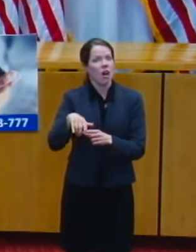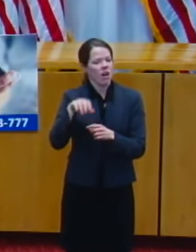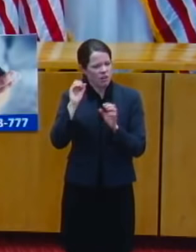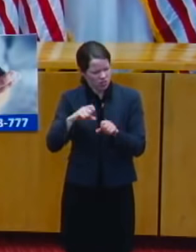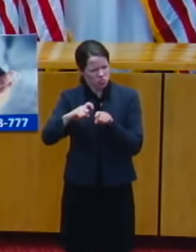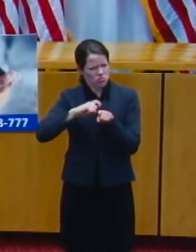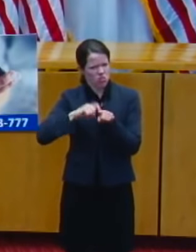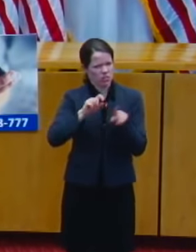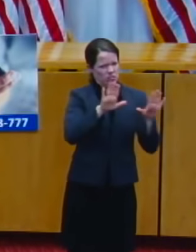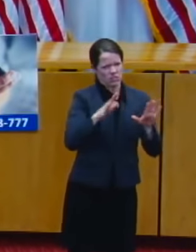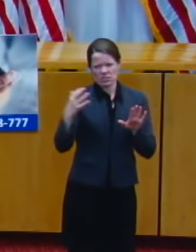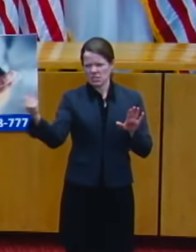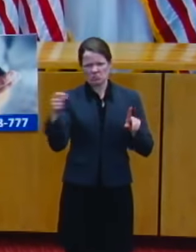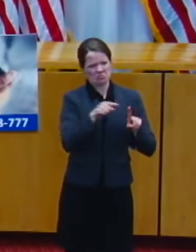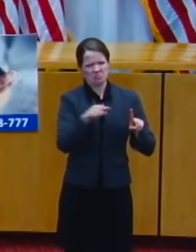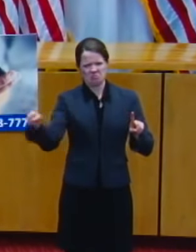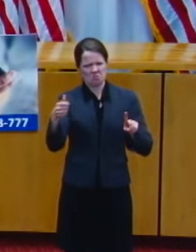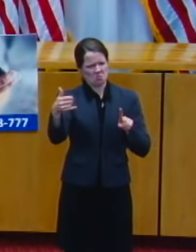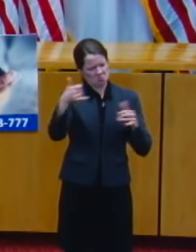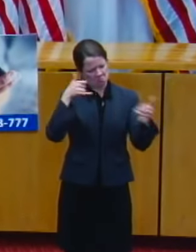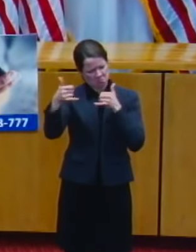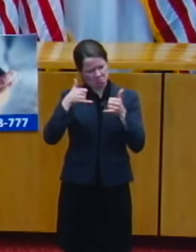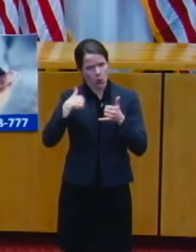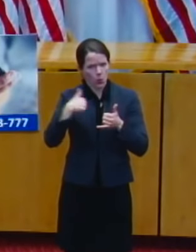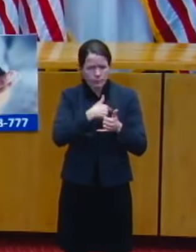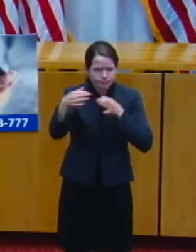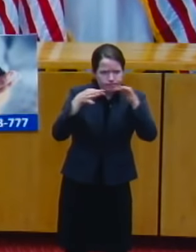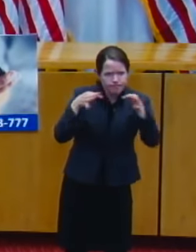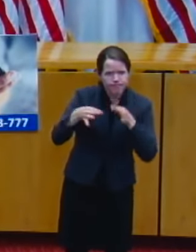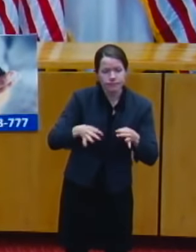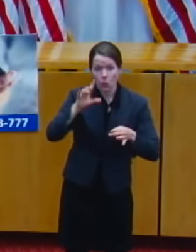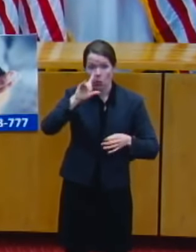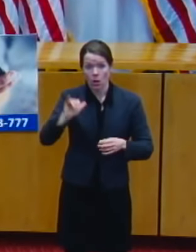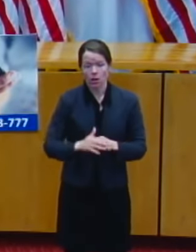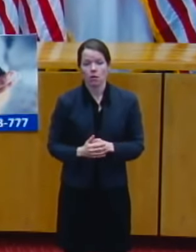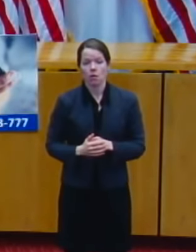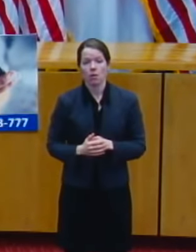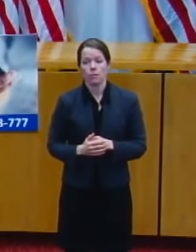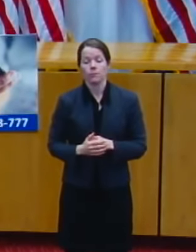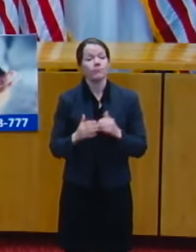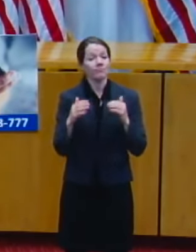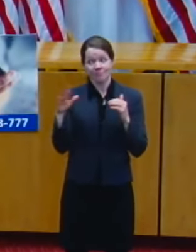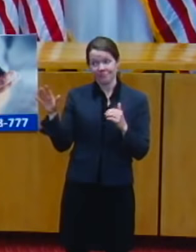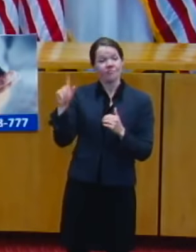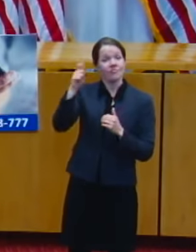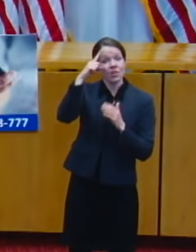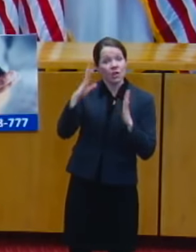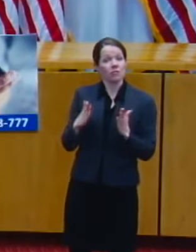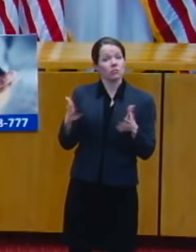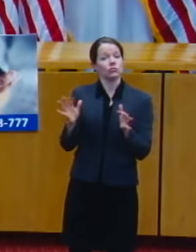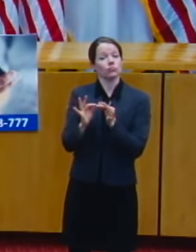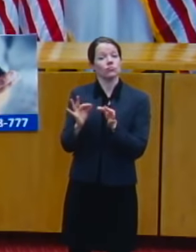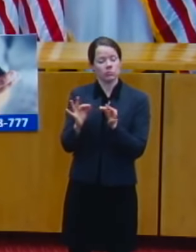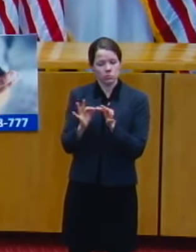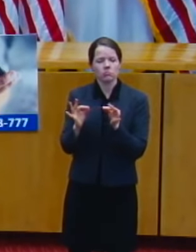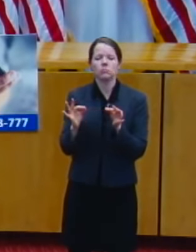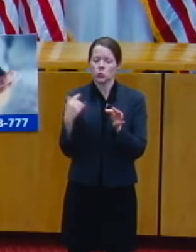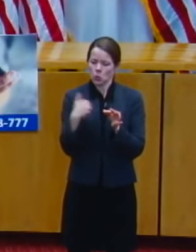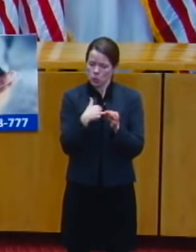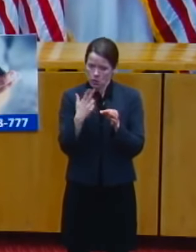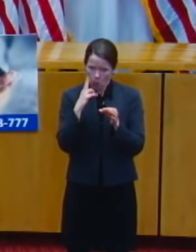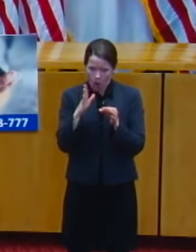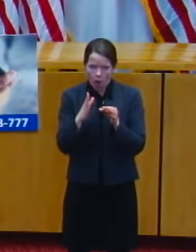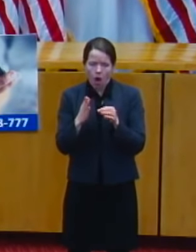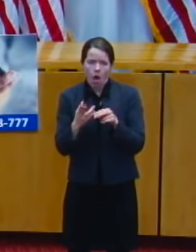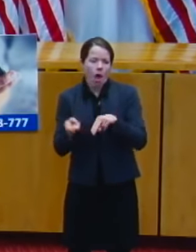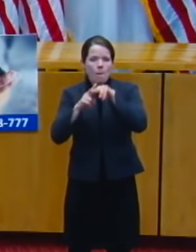As the Governor has noted, the Command Center has worked to increase testing capacity as quickly as possible to provide access to testing for more